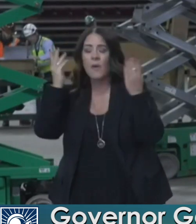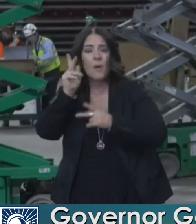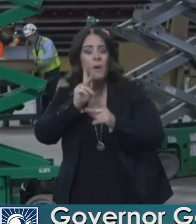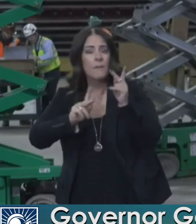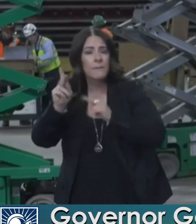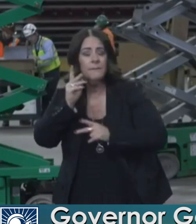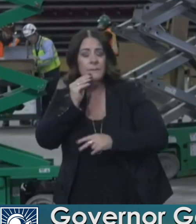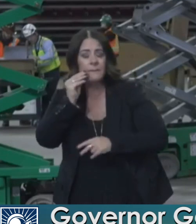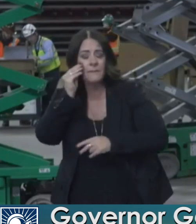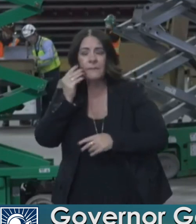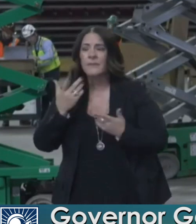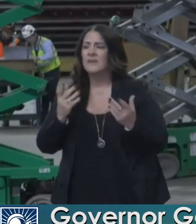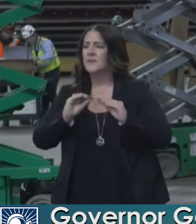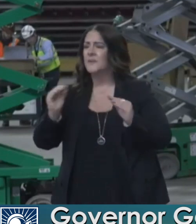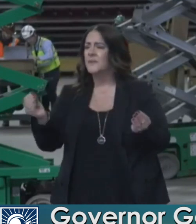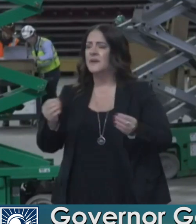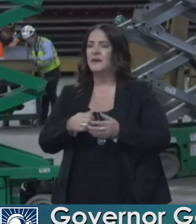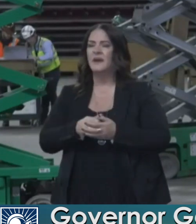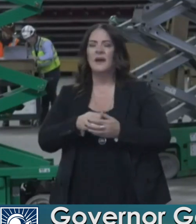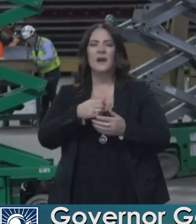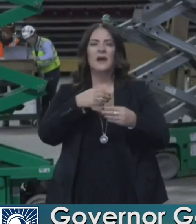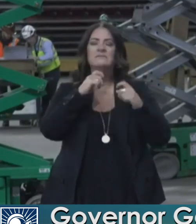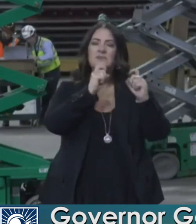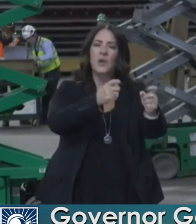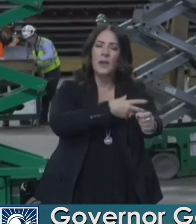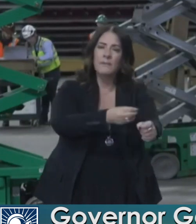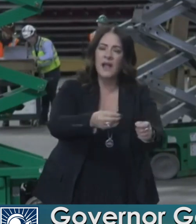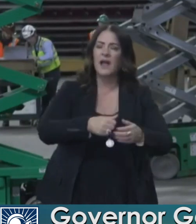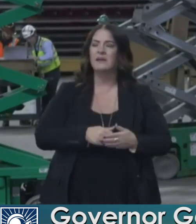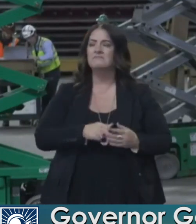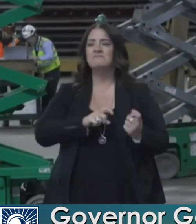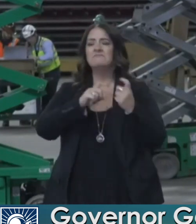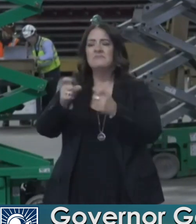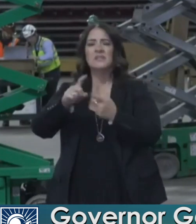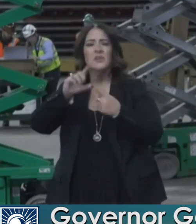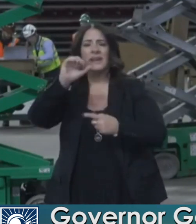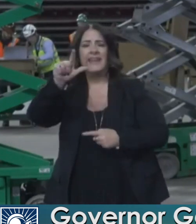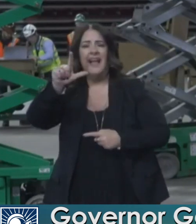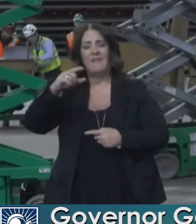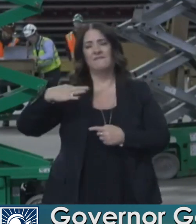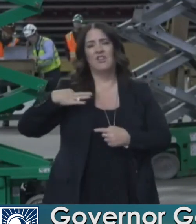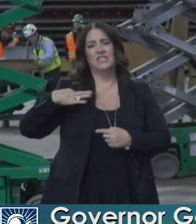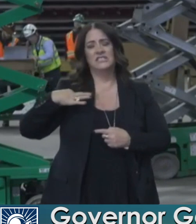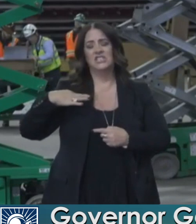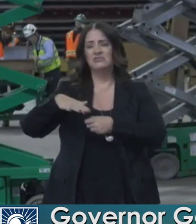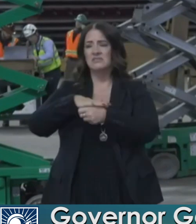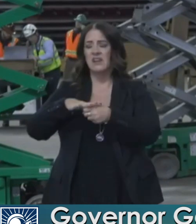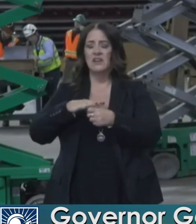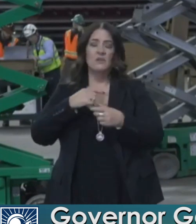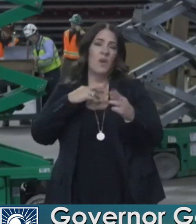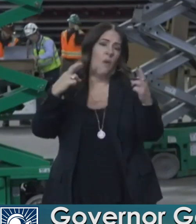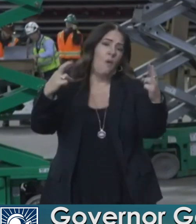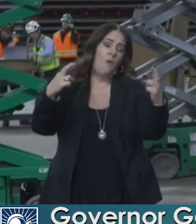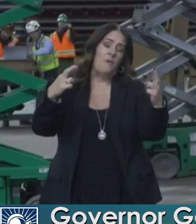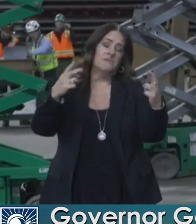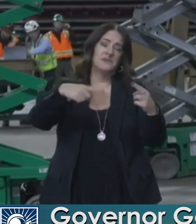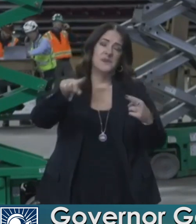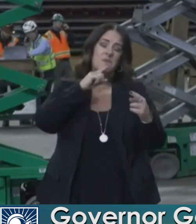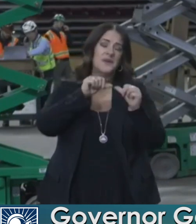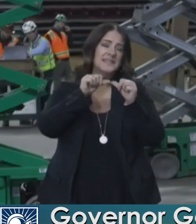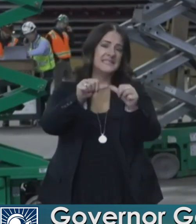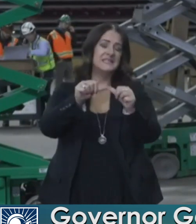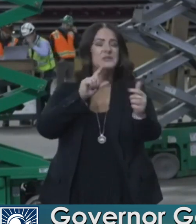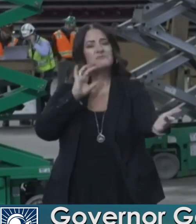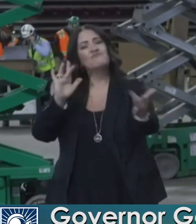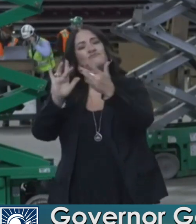banks, give blood, connect to our Cal Volunteer site and the like. We hope people continue